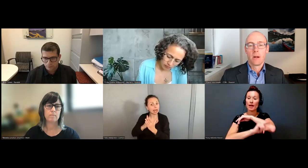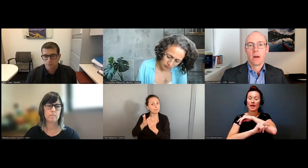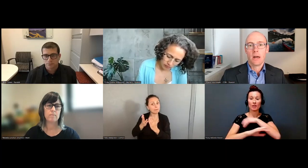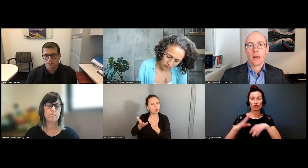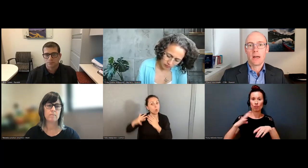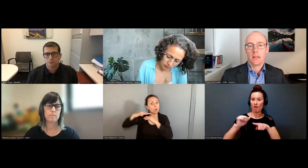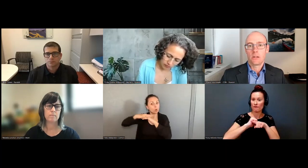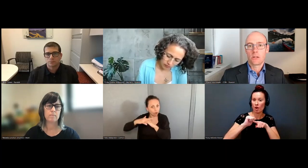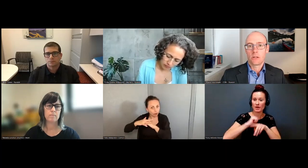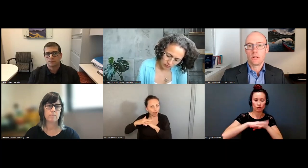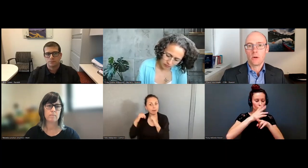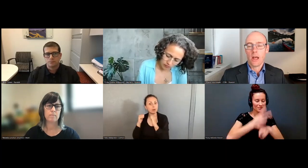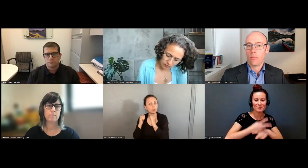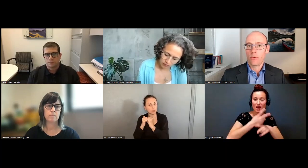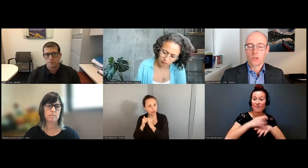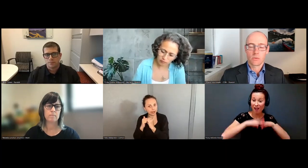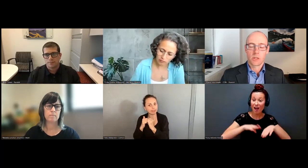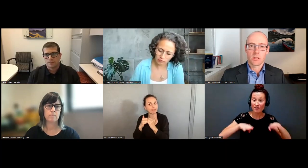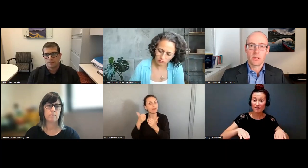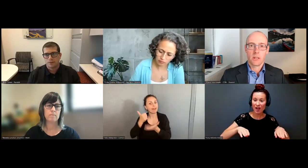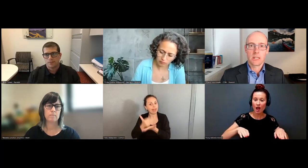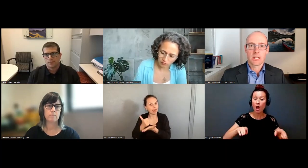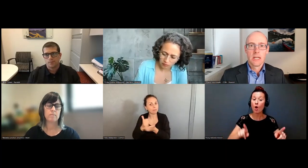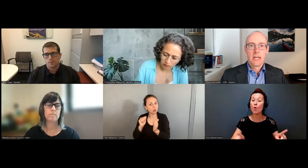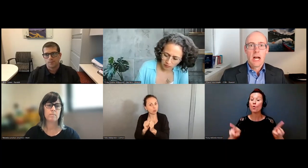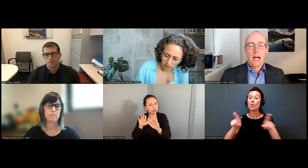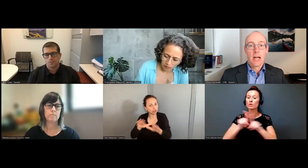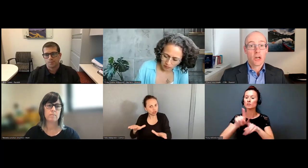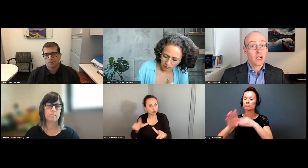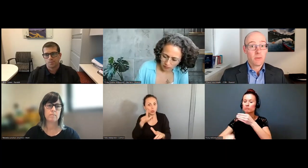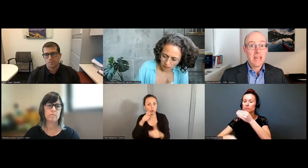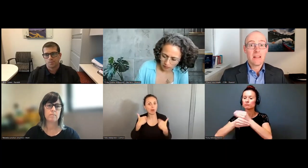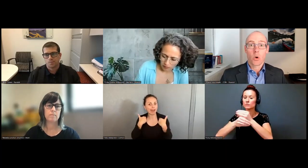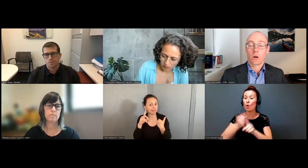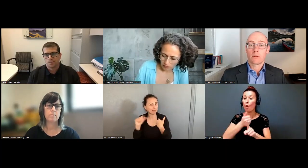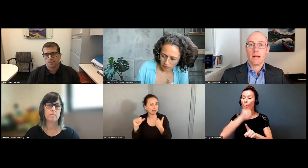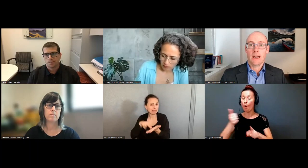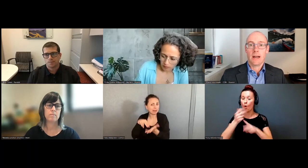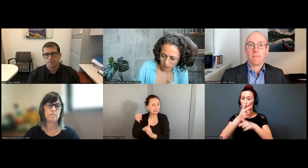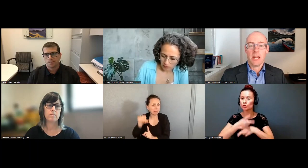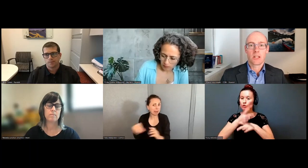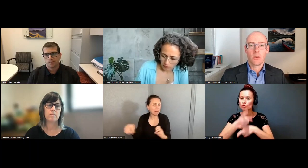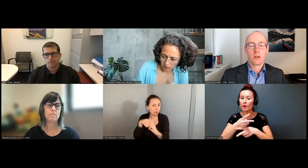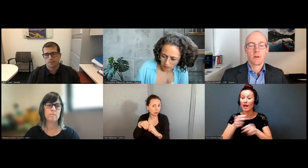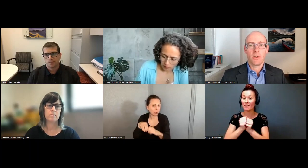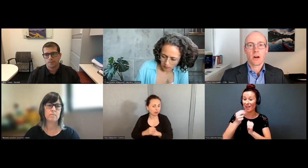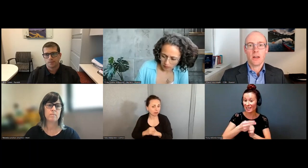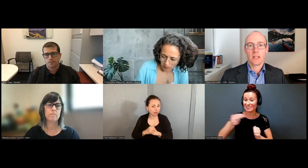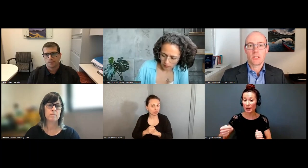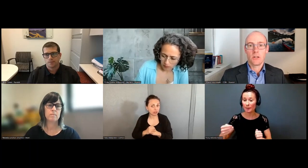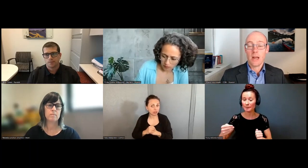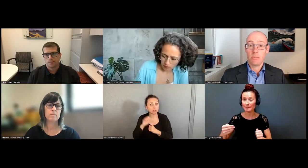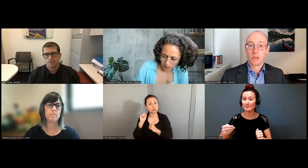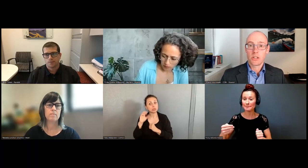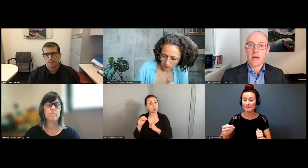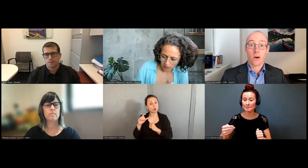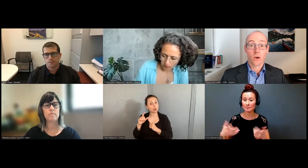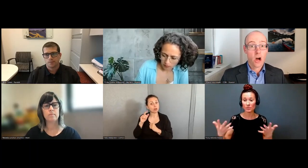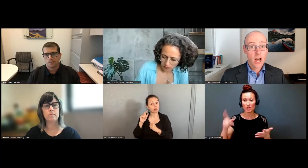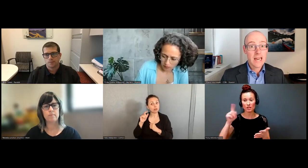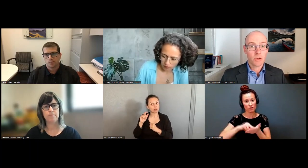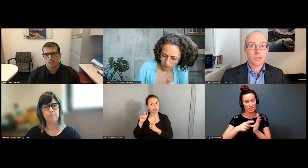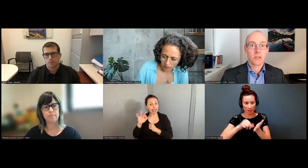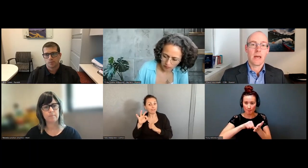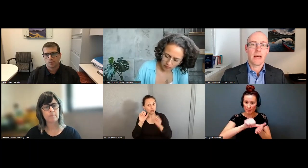overlap into help with children with disabilities, you're going to have to pay them more. And so insofar as you're able to do that